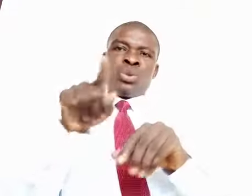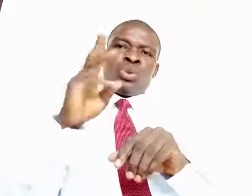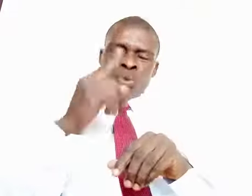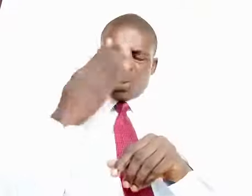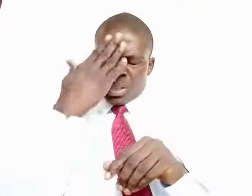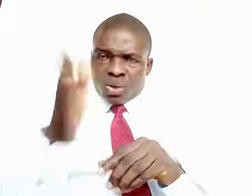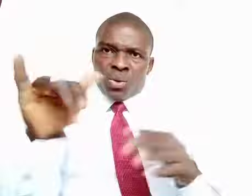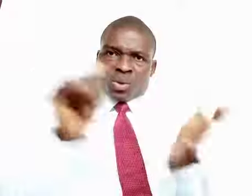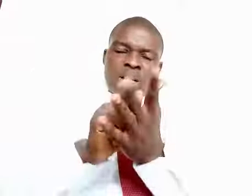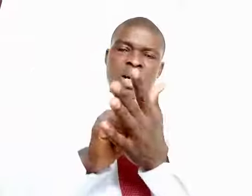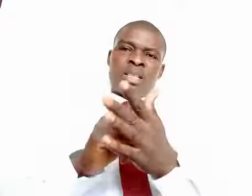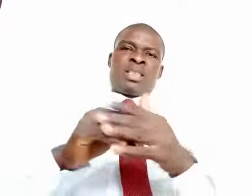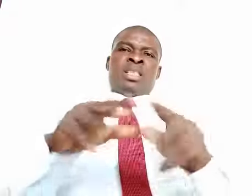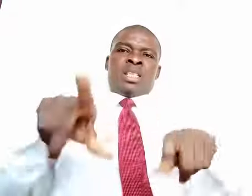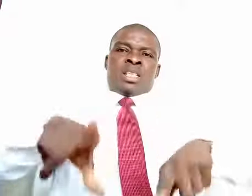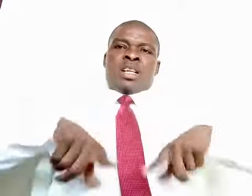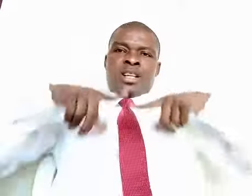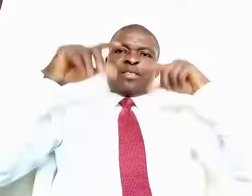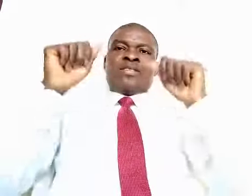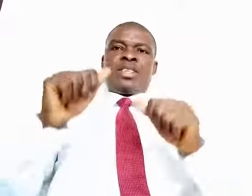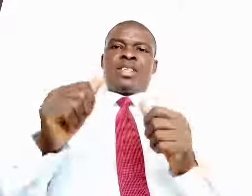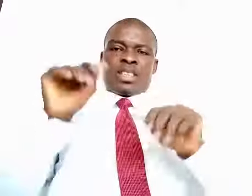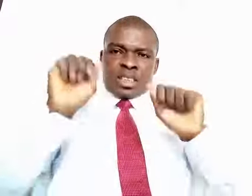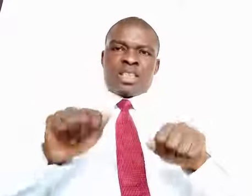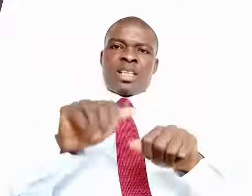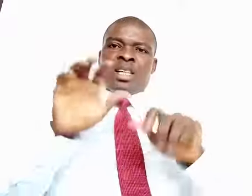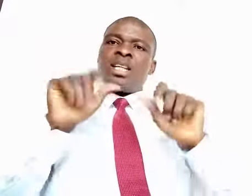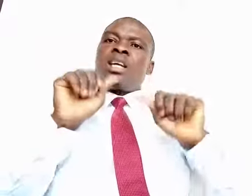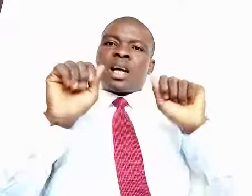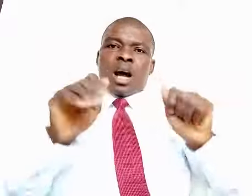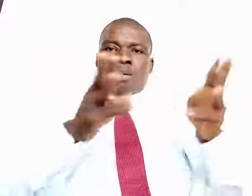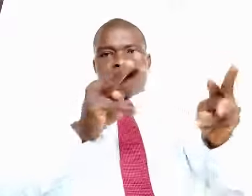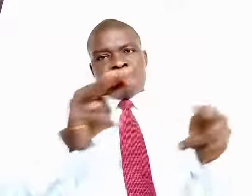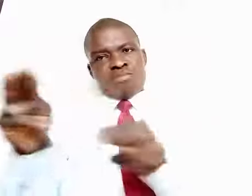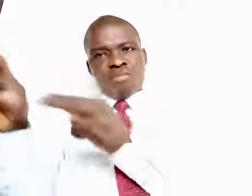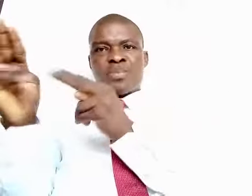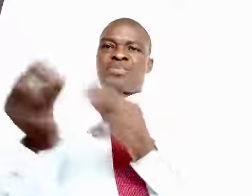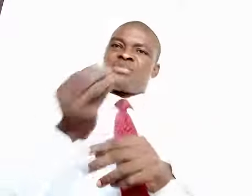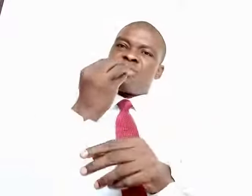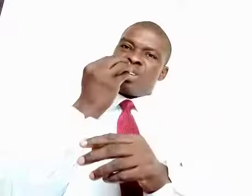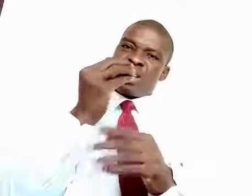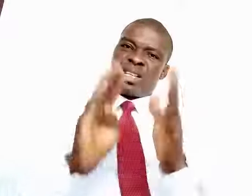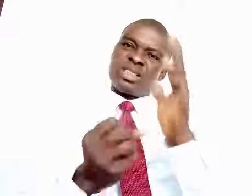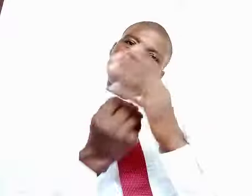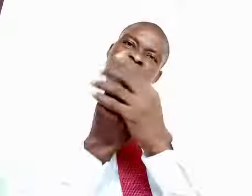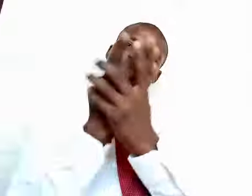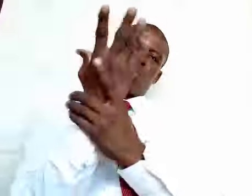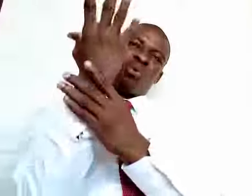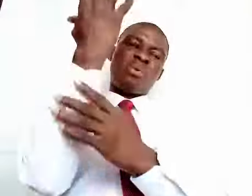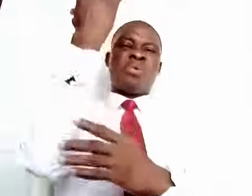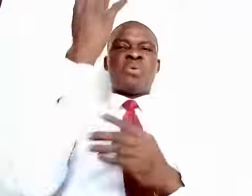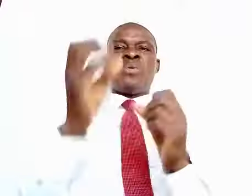living things can move, eat, breathe, grow, and carry out activities, while non-living things